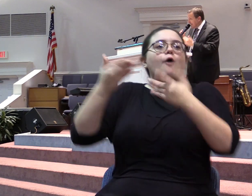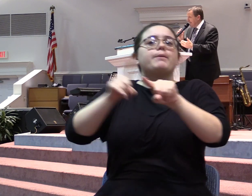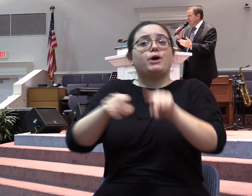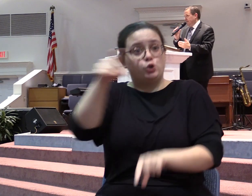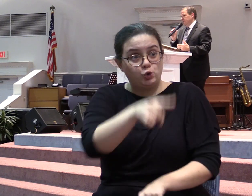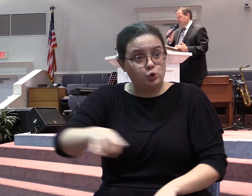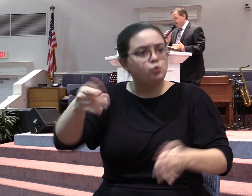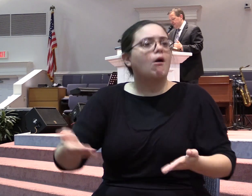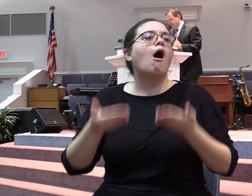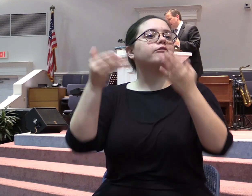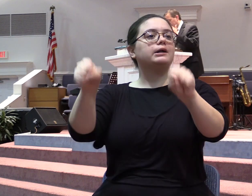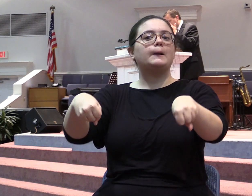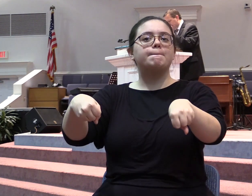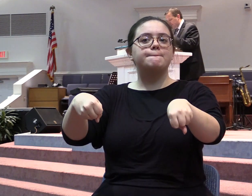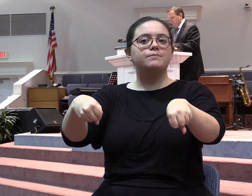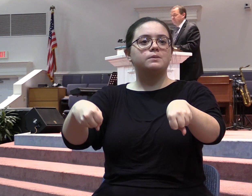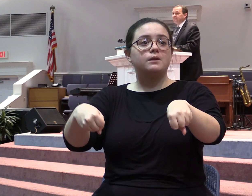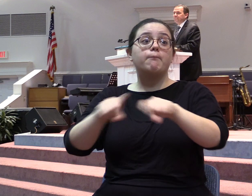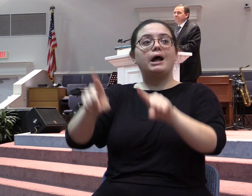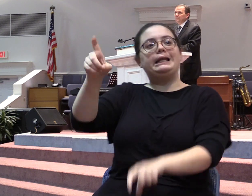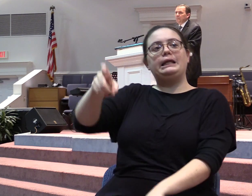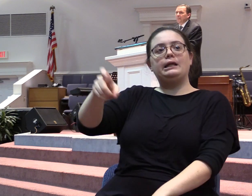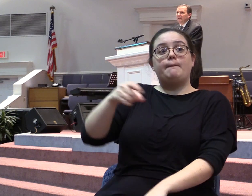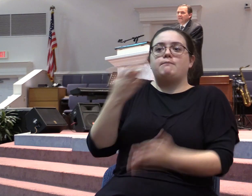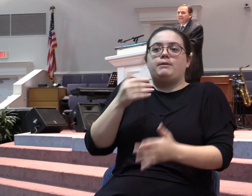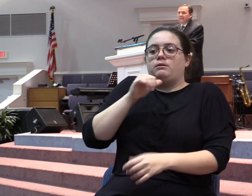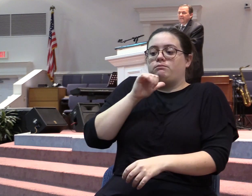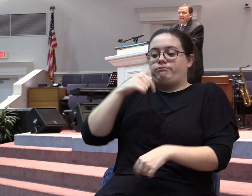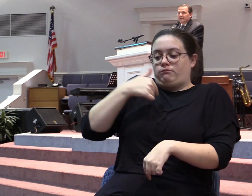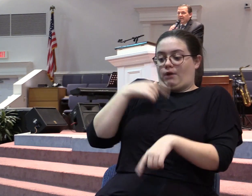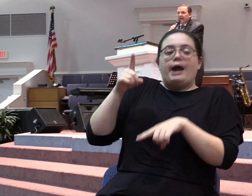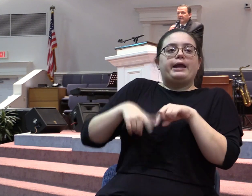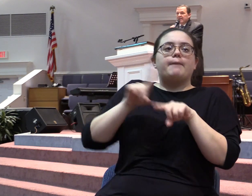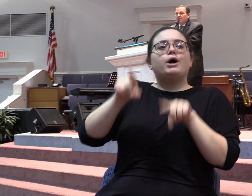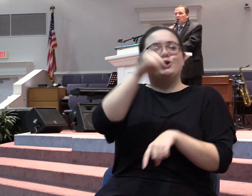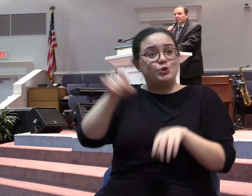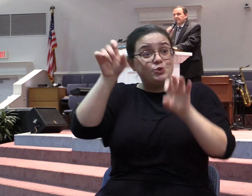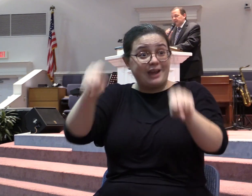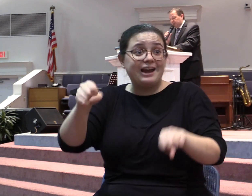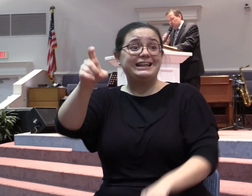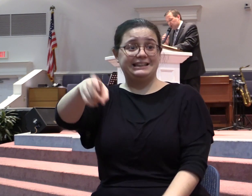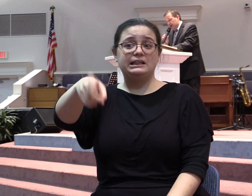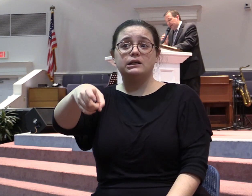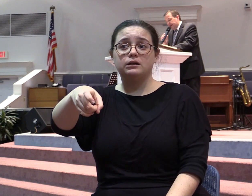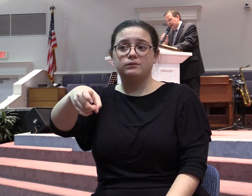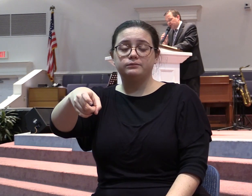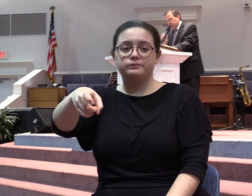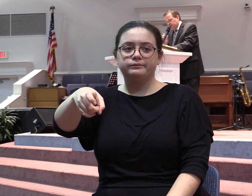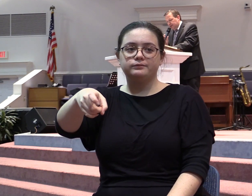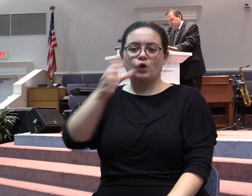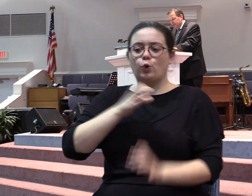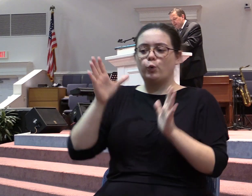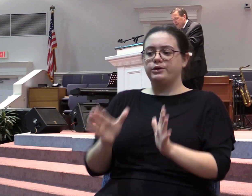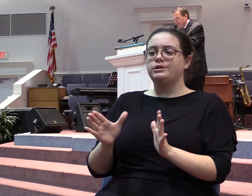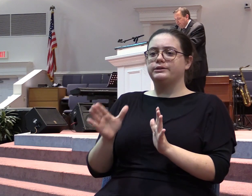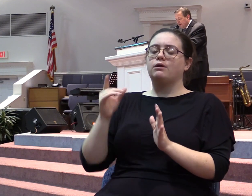is needed at the table. Amen. Saints have often been portrayed as